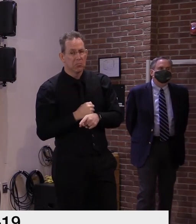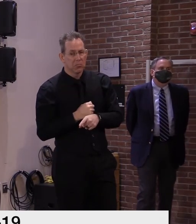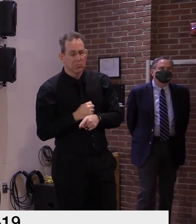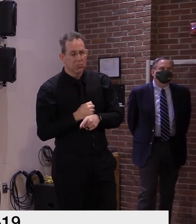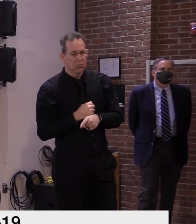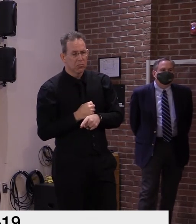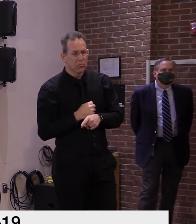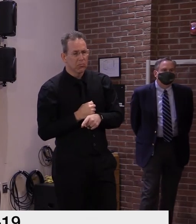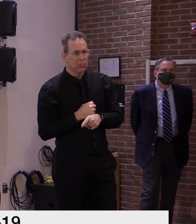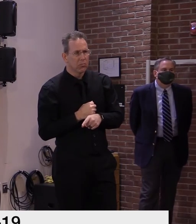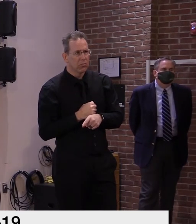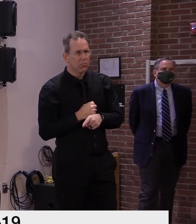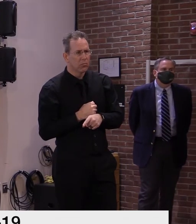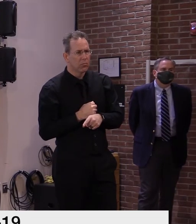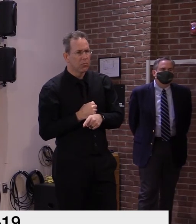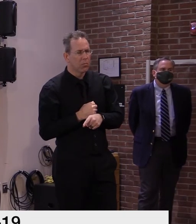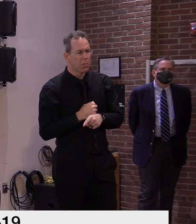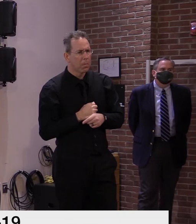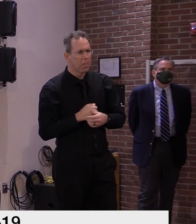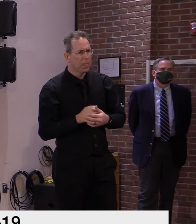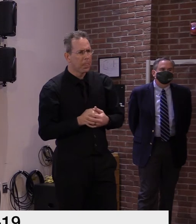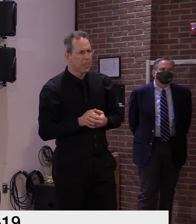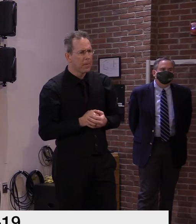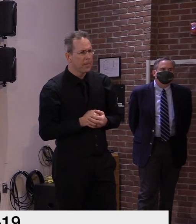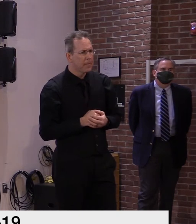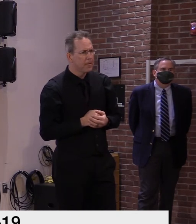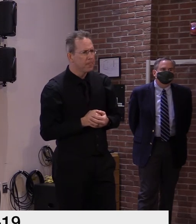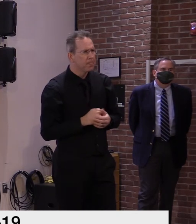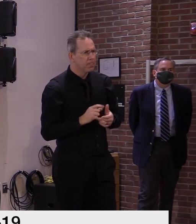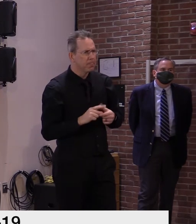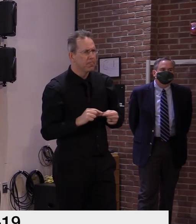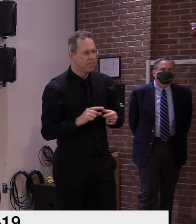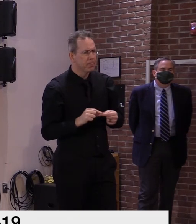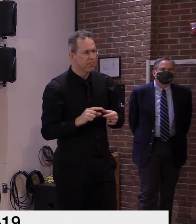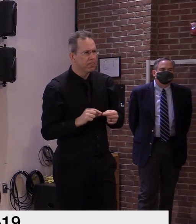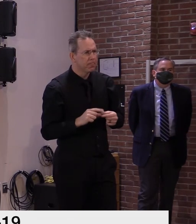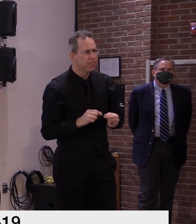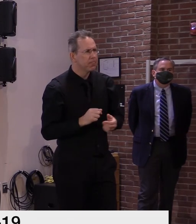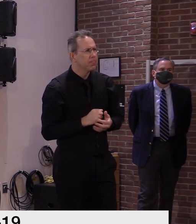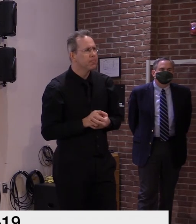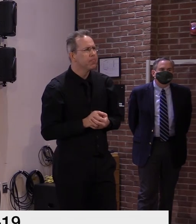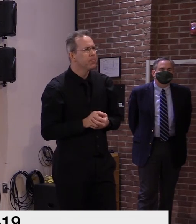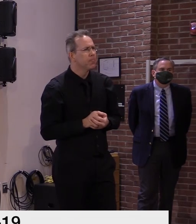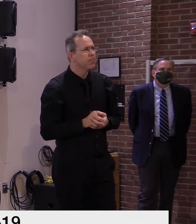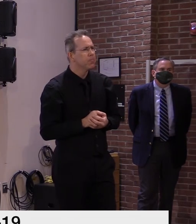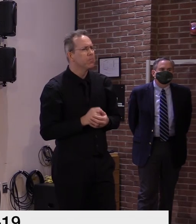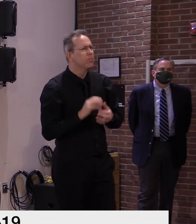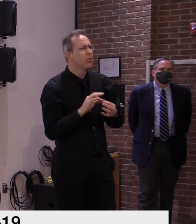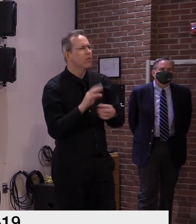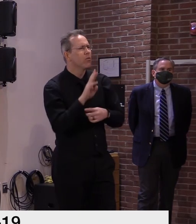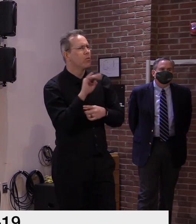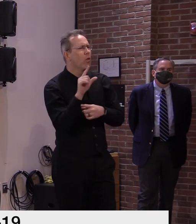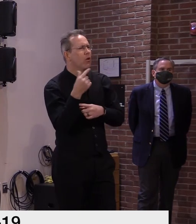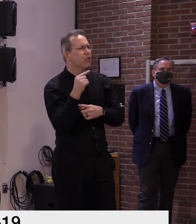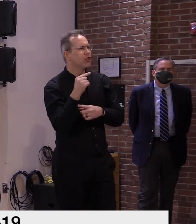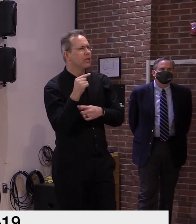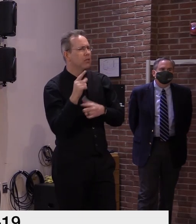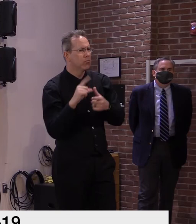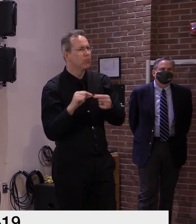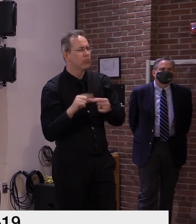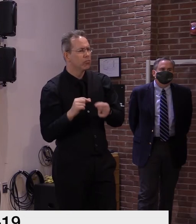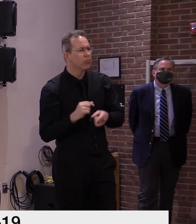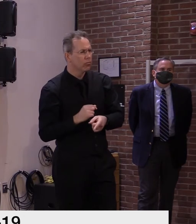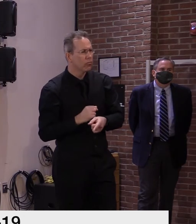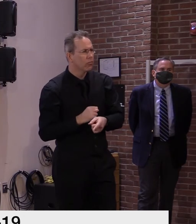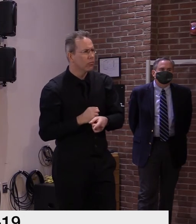Thank you. With the entry of Walgreens offering vaccinations through this federal program, it seems that could be confusing